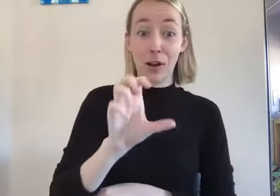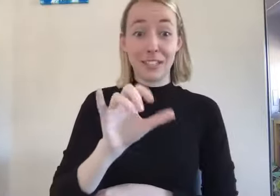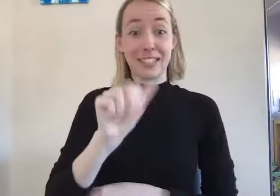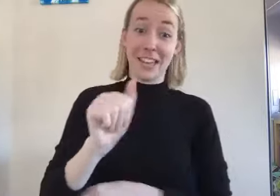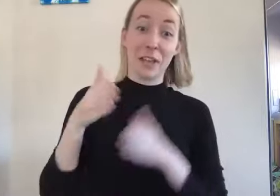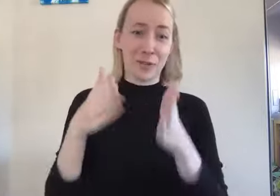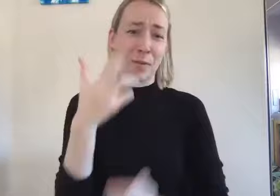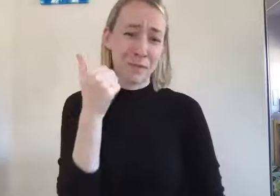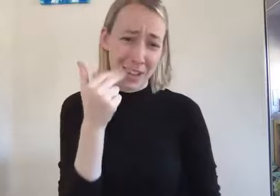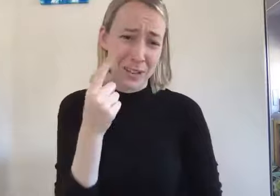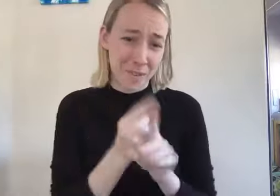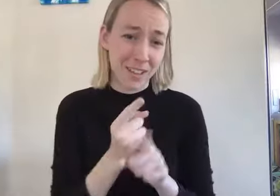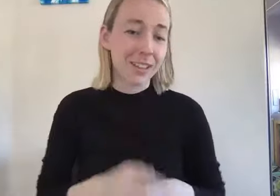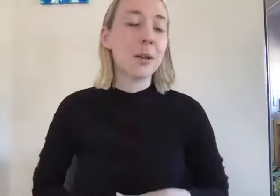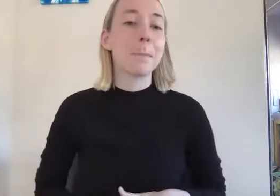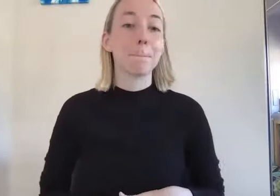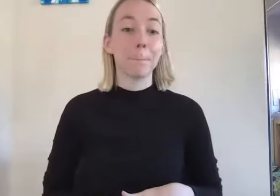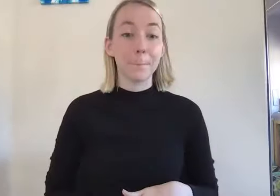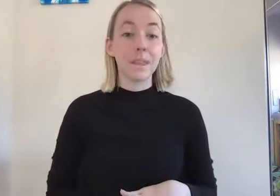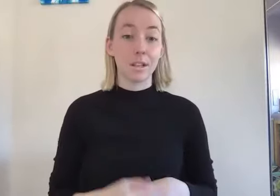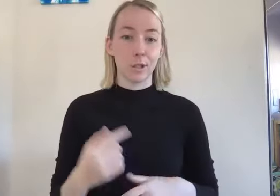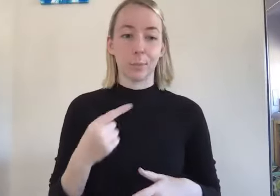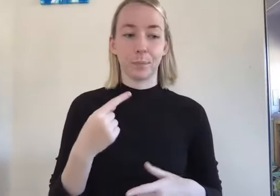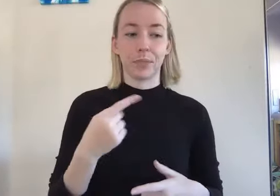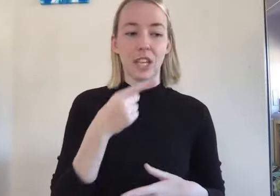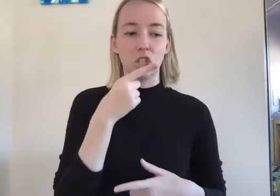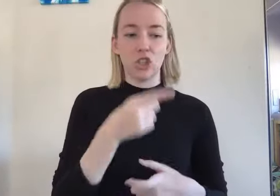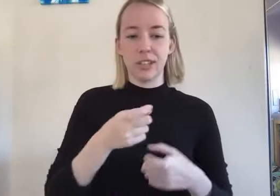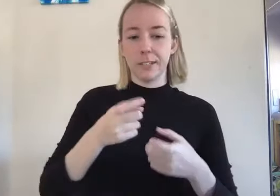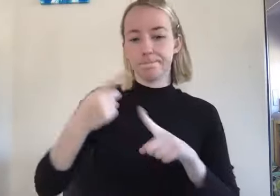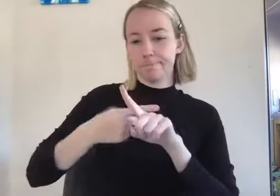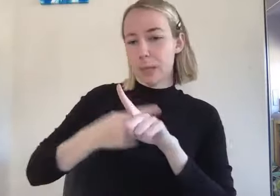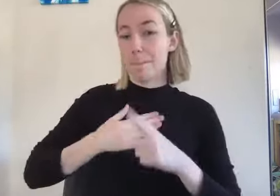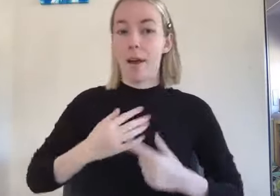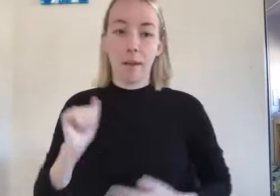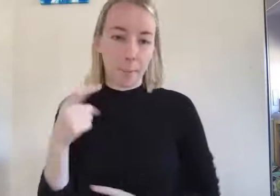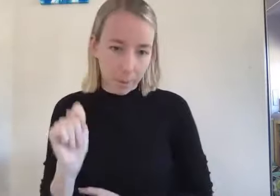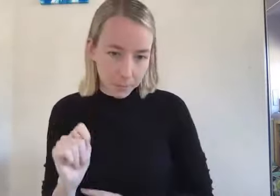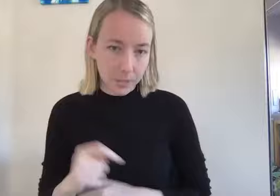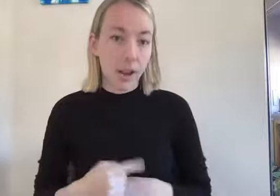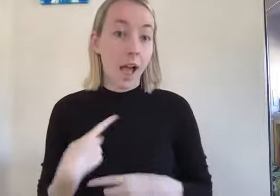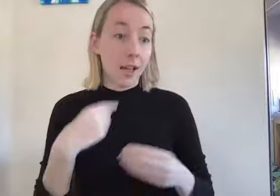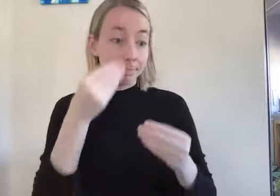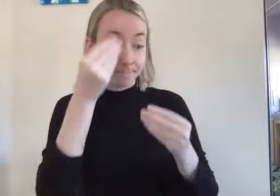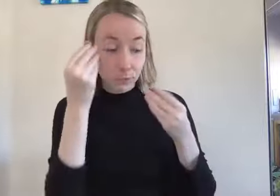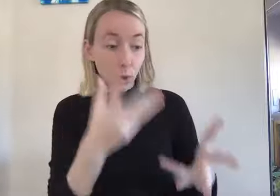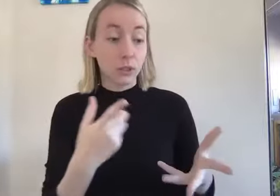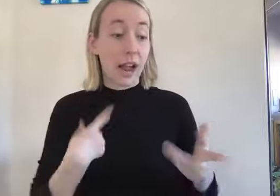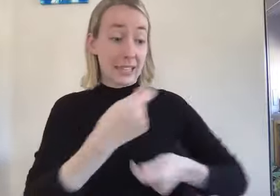Street. Imagine that. And I had been there in the 70s, and I had told her that I would